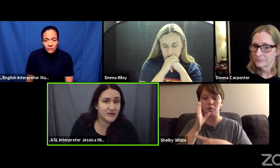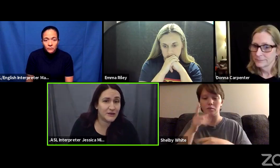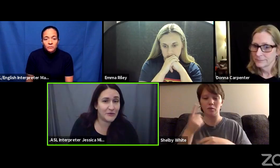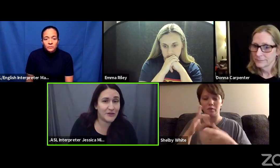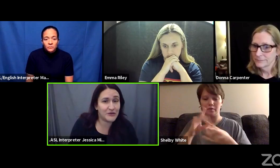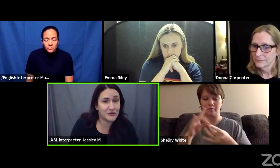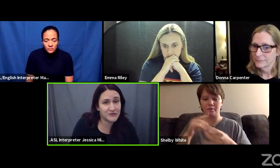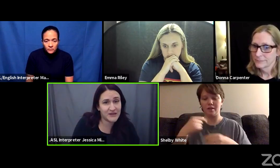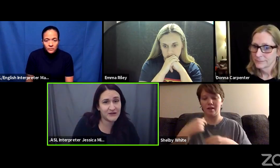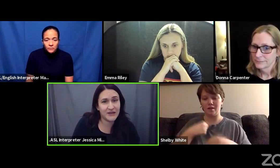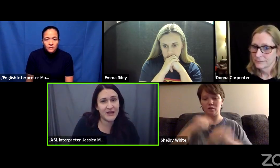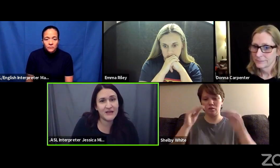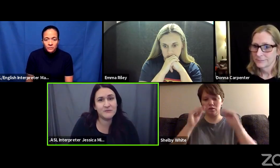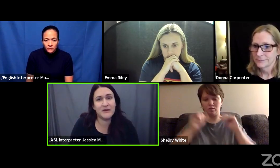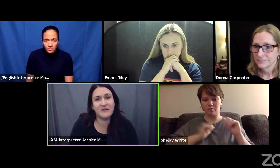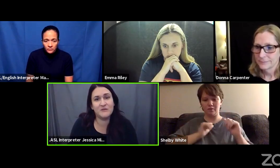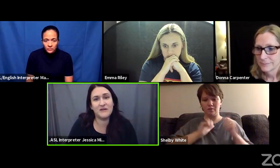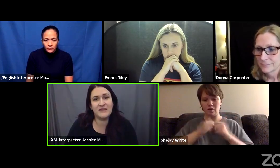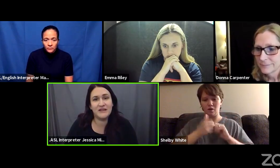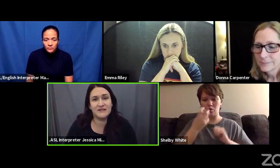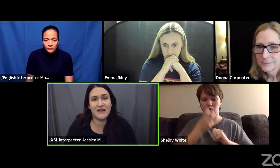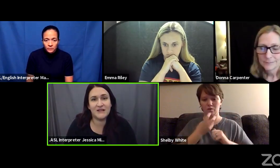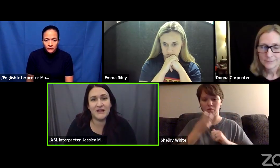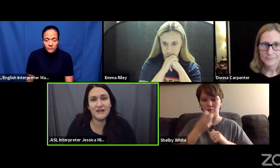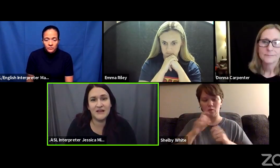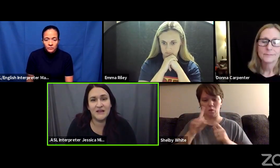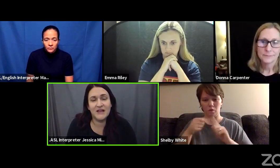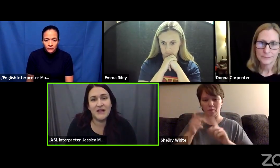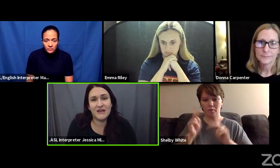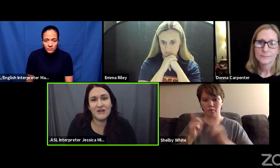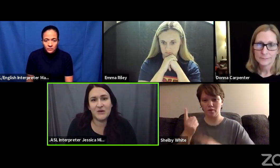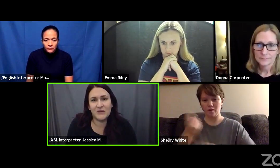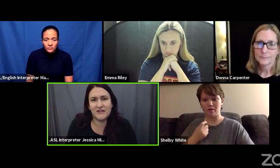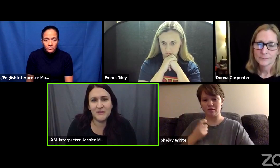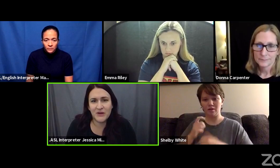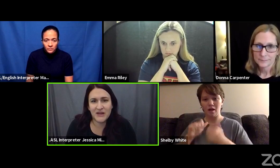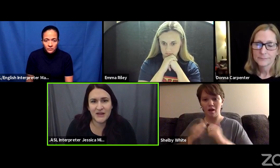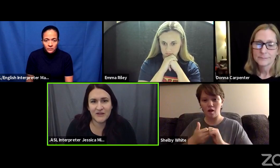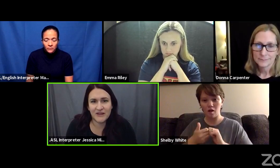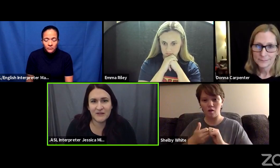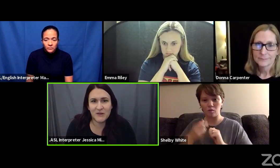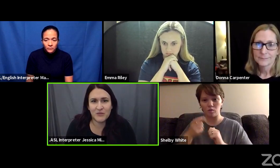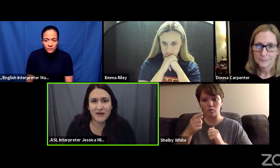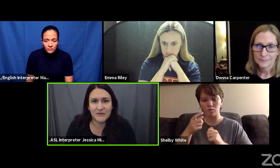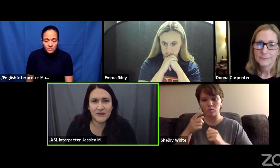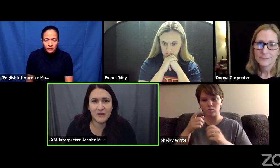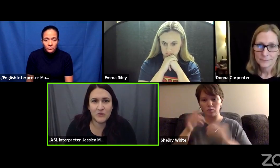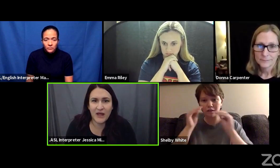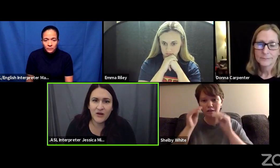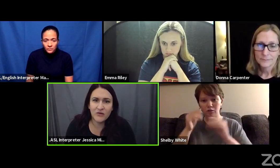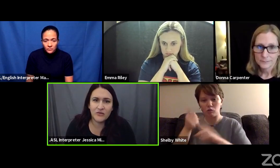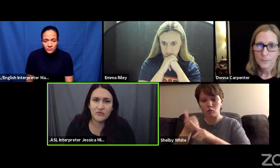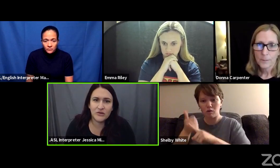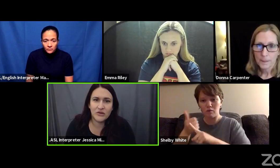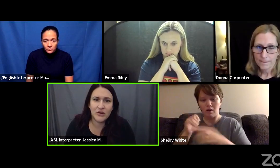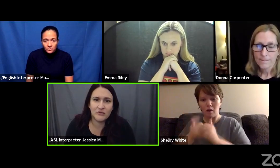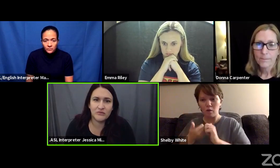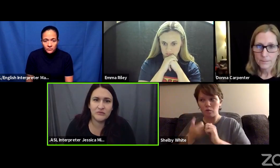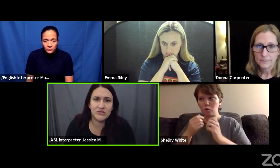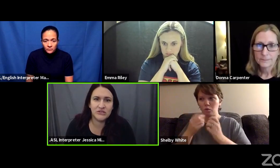do, like use the hearing aids. But one thing is that with the lip reading and everything, people will ask me like, well,